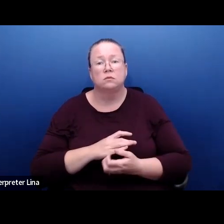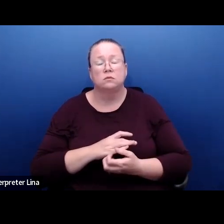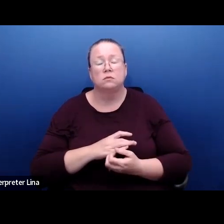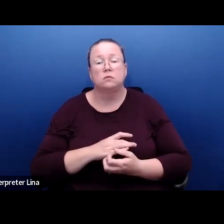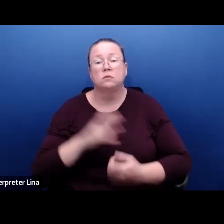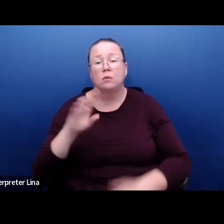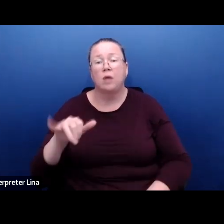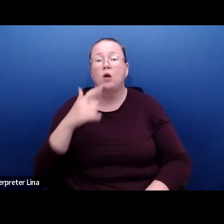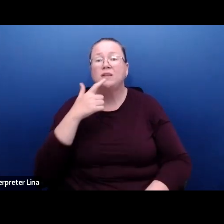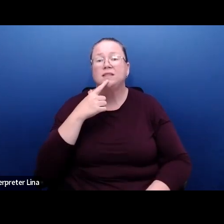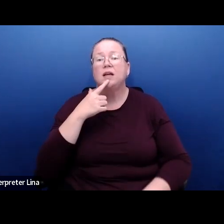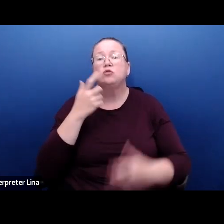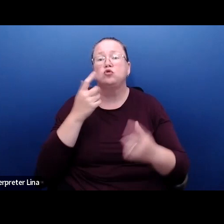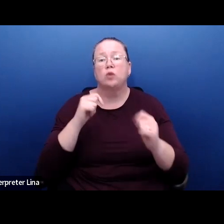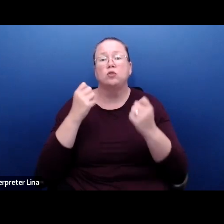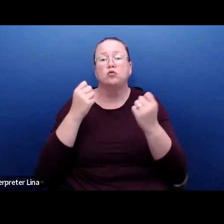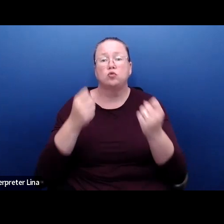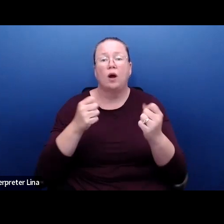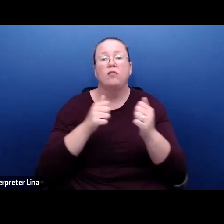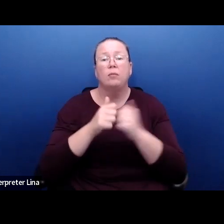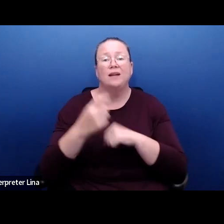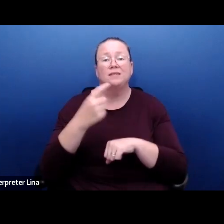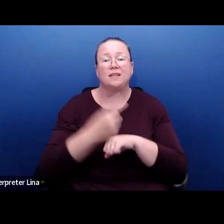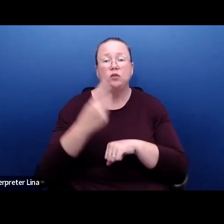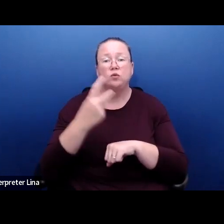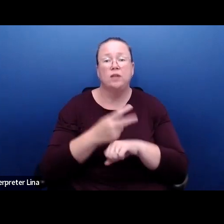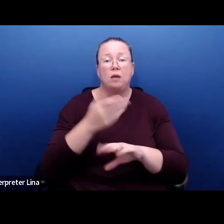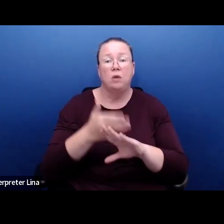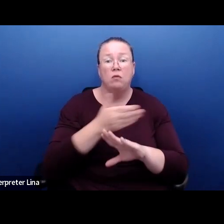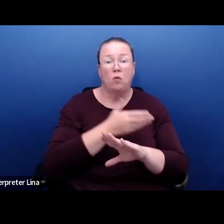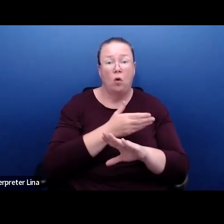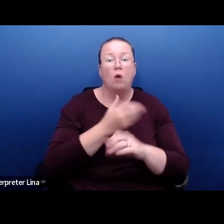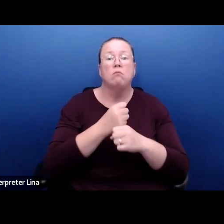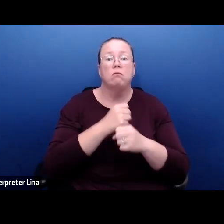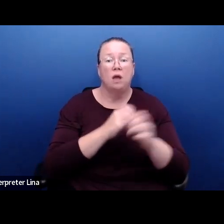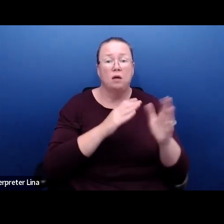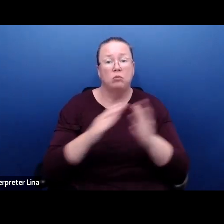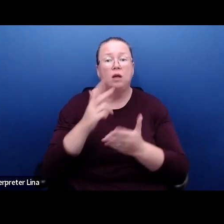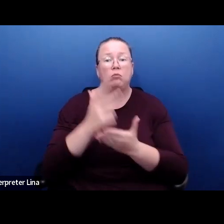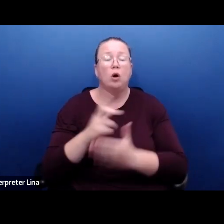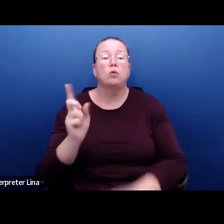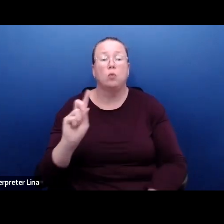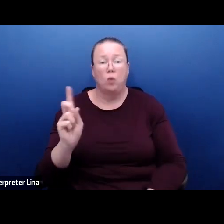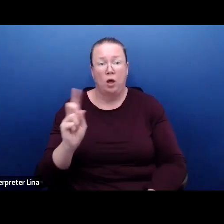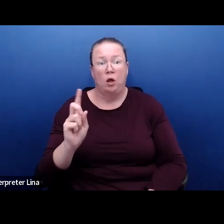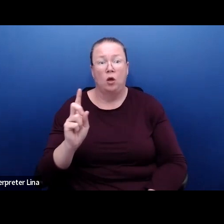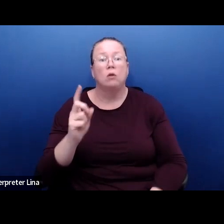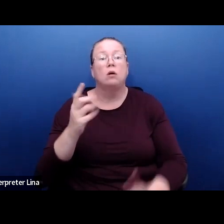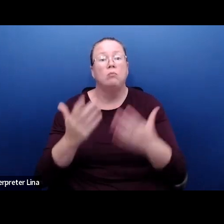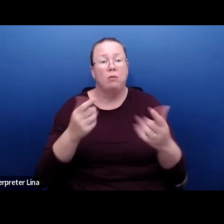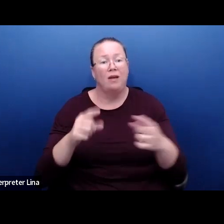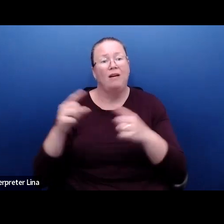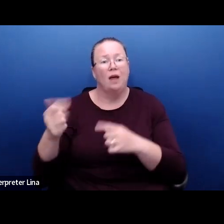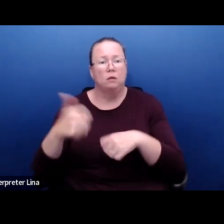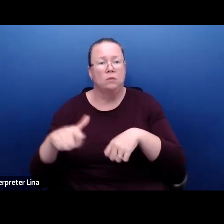Mary said I might try to drive by the day or two beforehand to make some plans about where to park and what might be going on